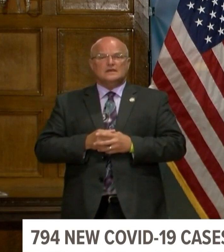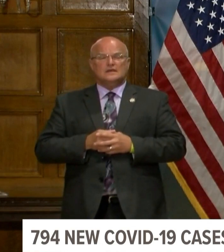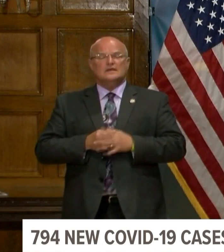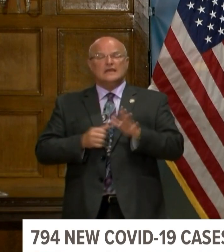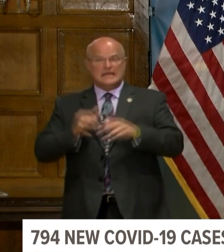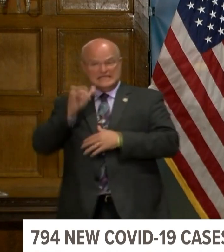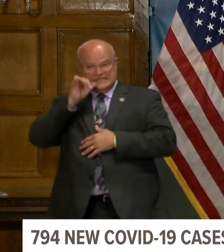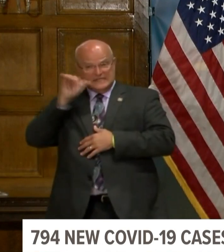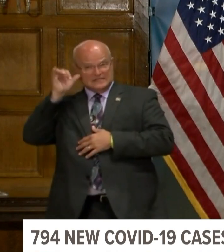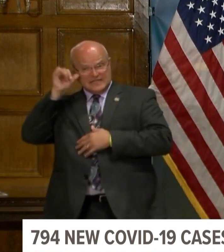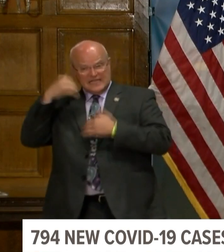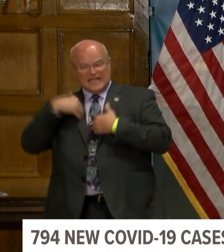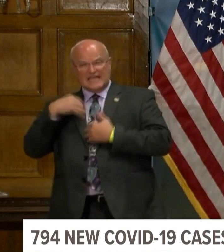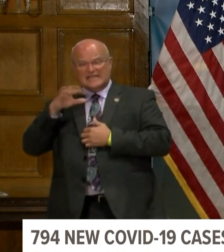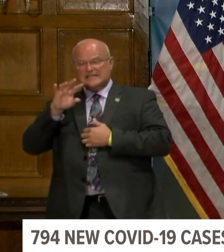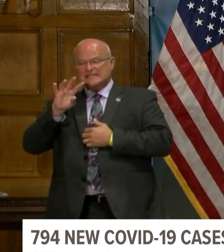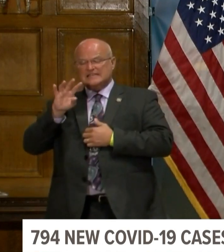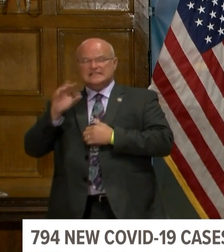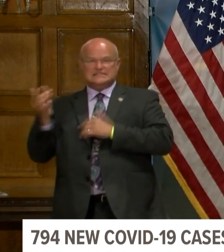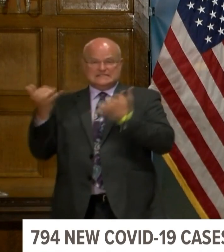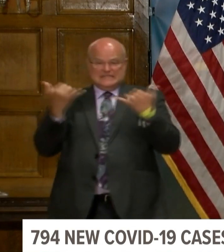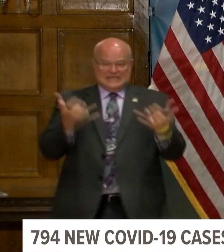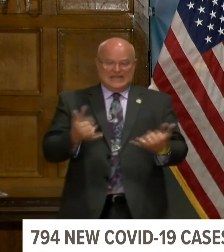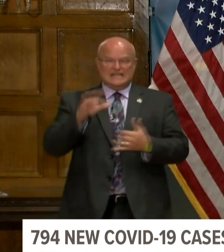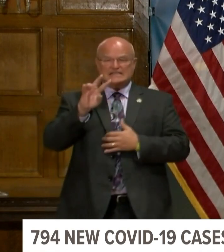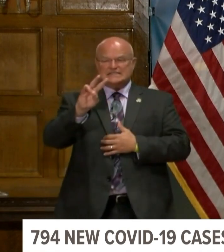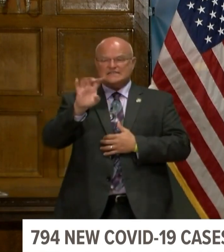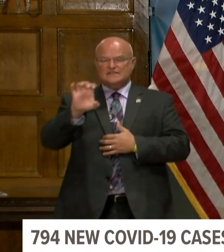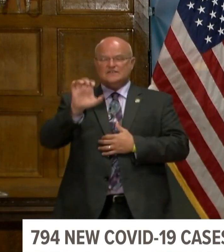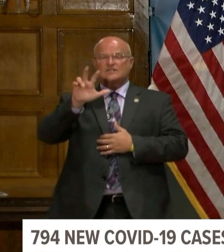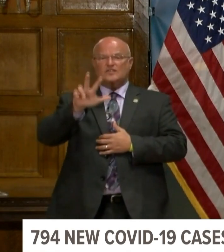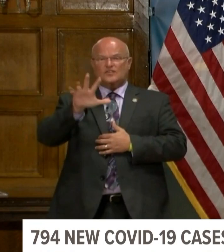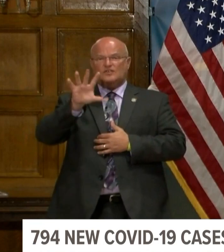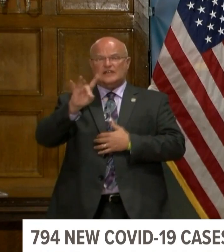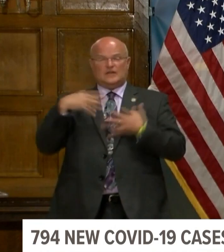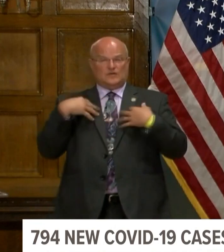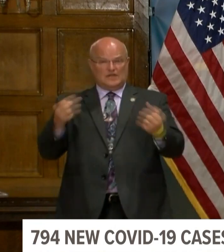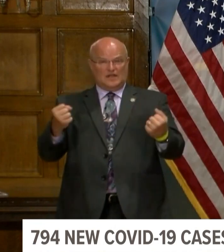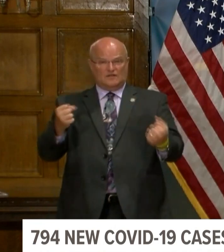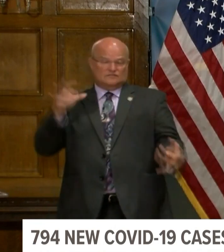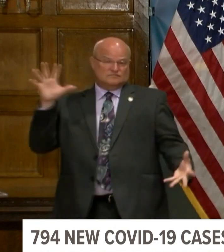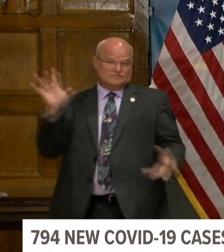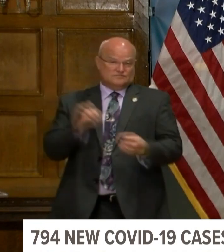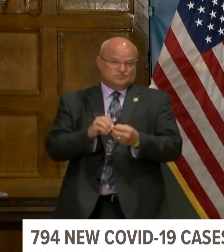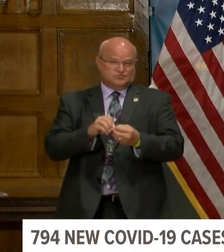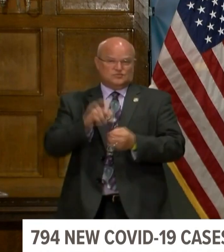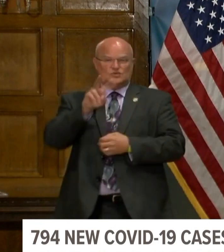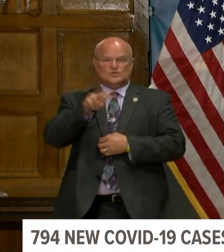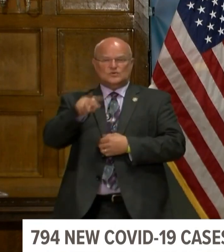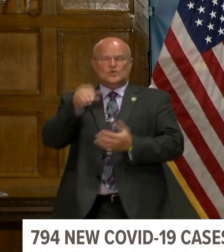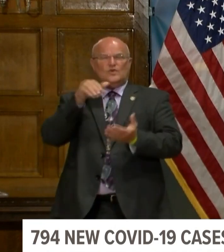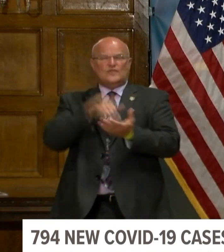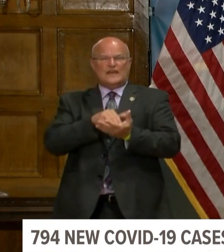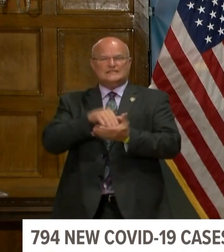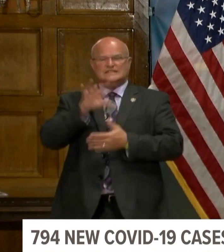From yesterday, we've had 738 recover. So our total recovered in the state is